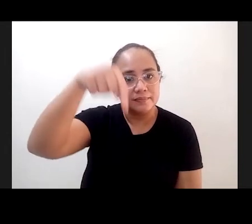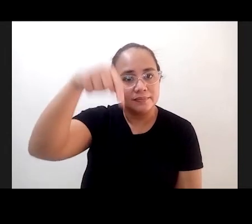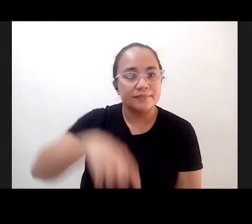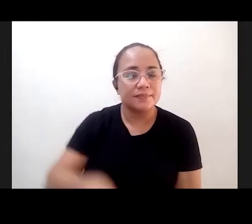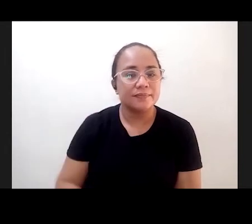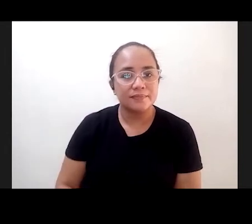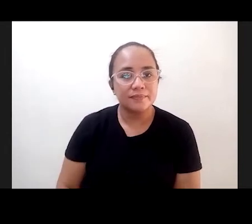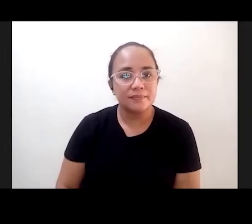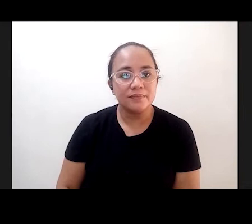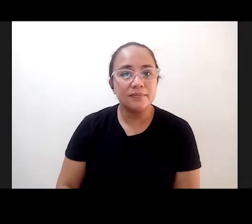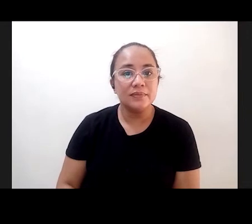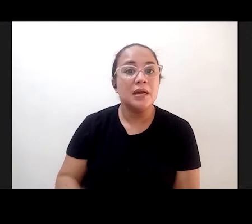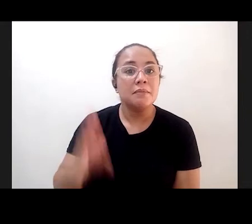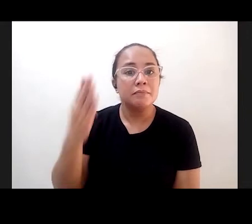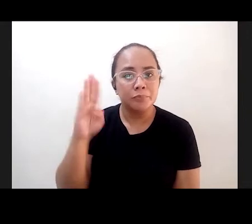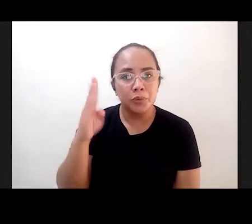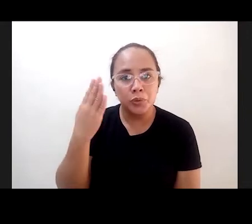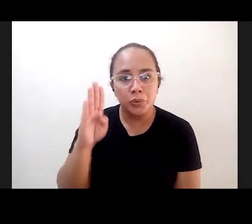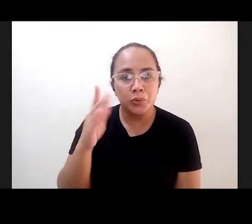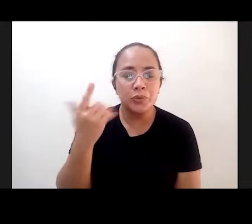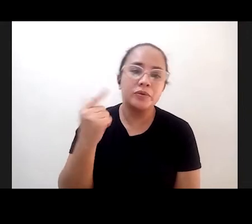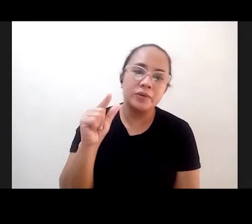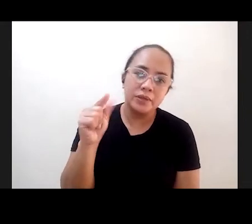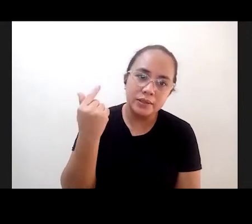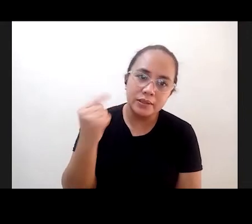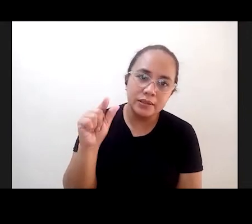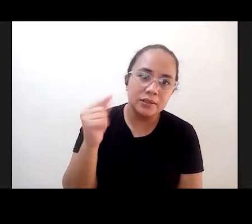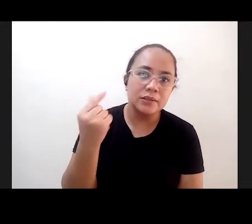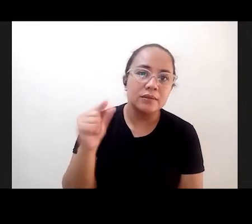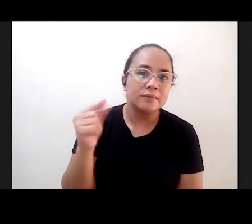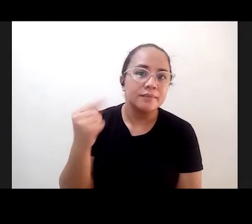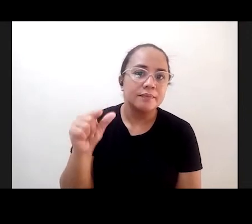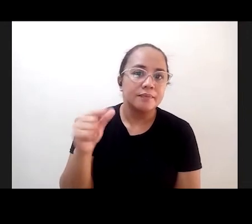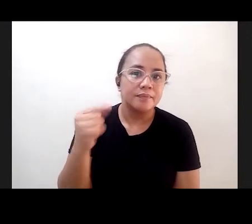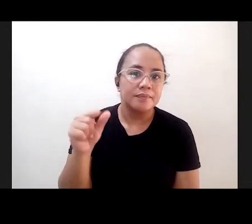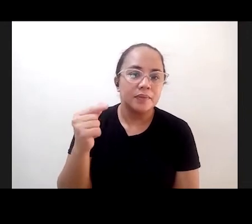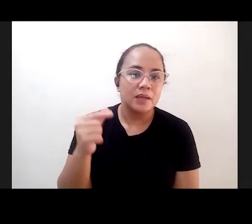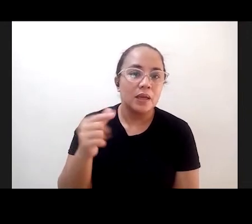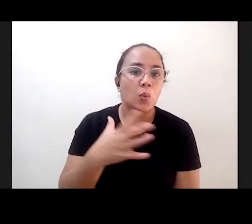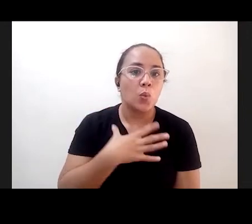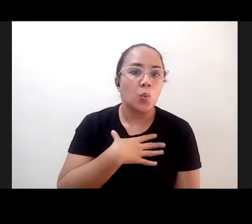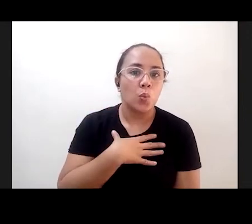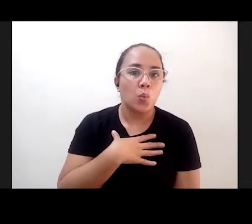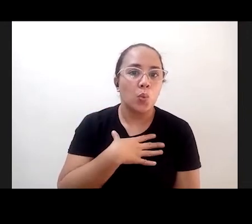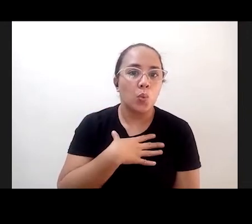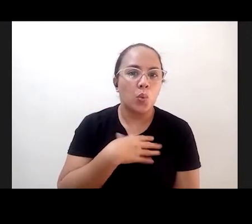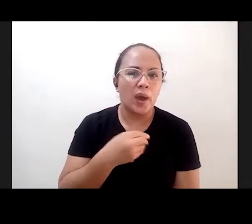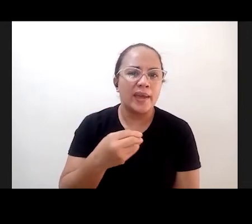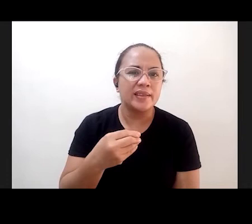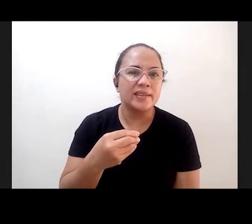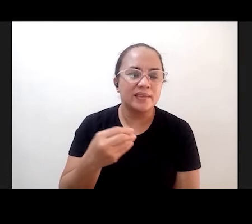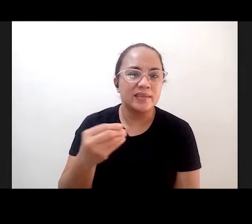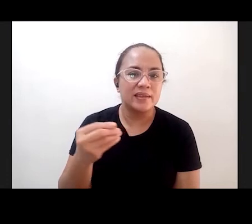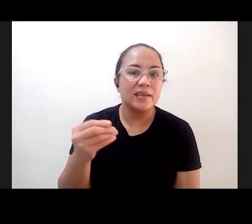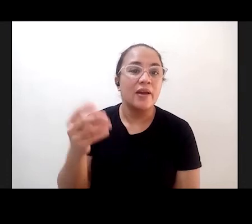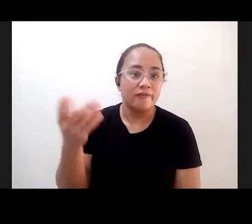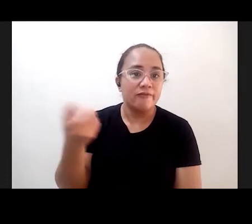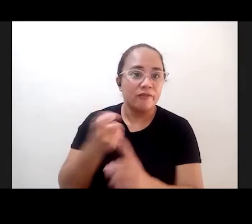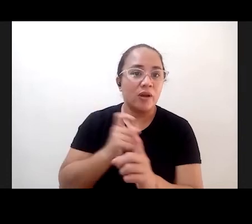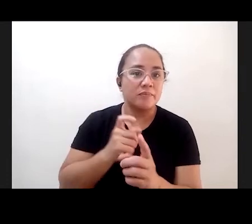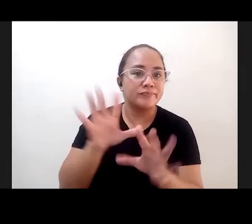Okay, but blue and green. White actually comes from French Sign Language